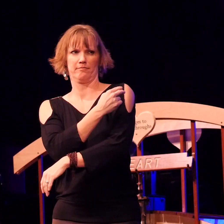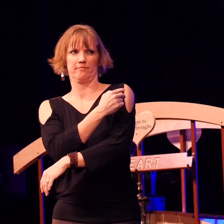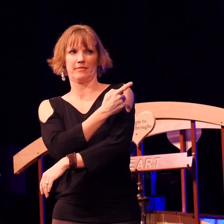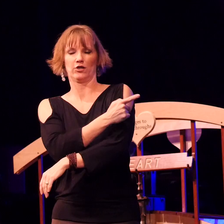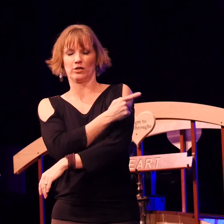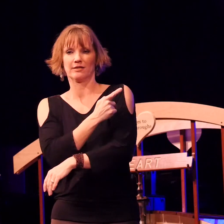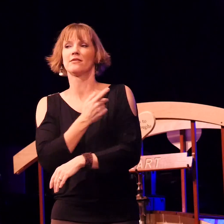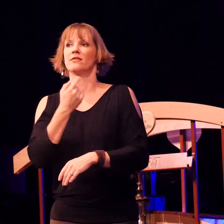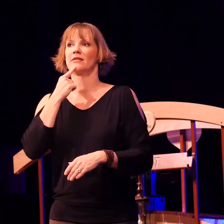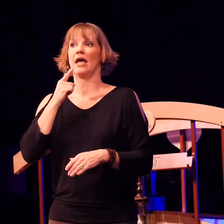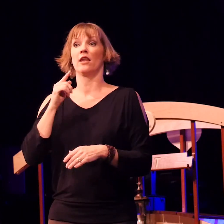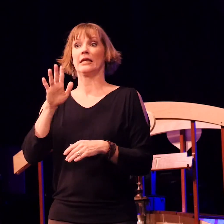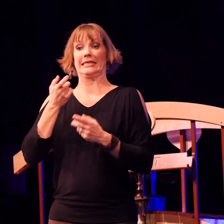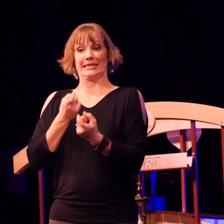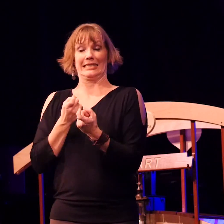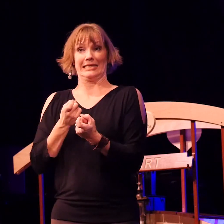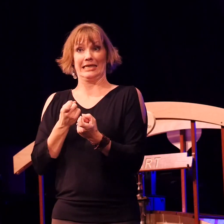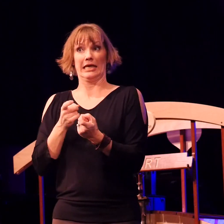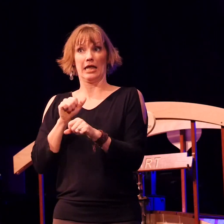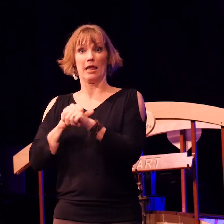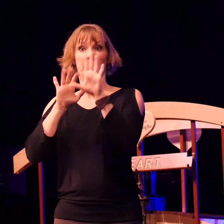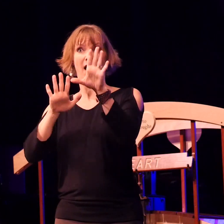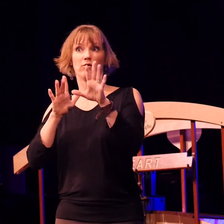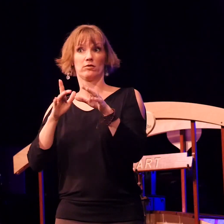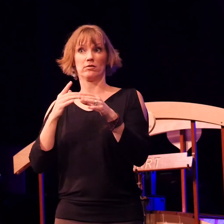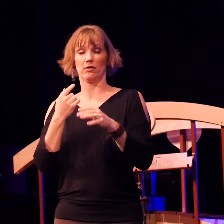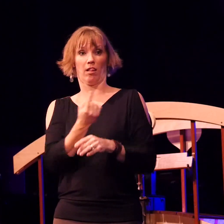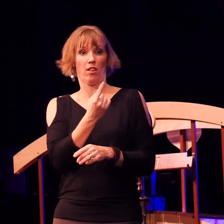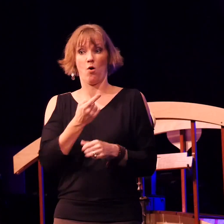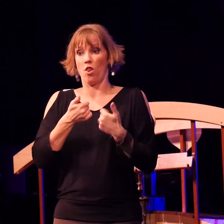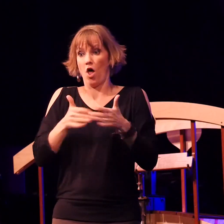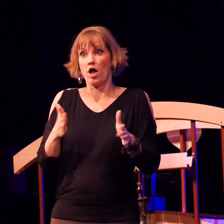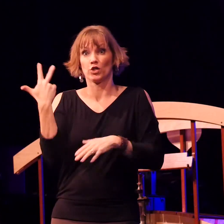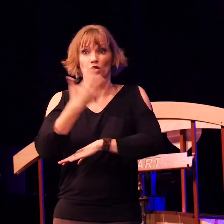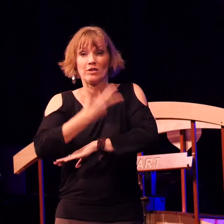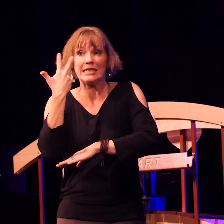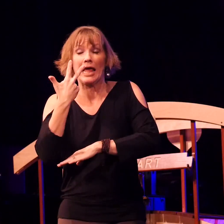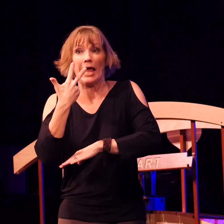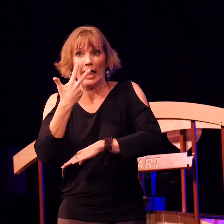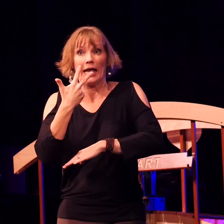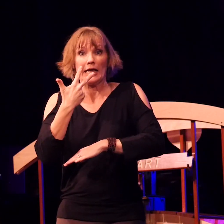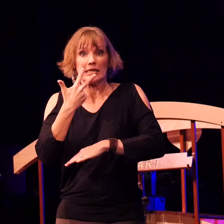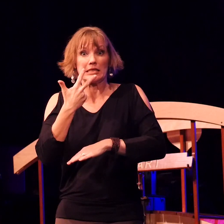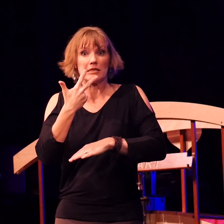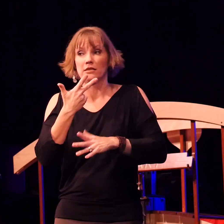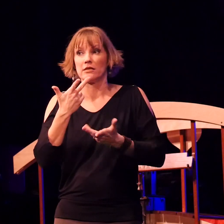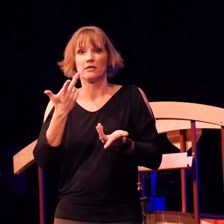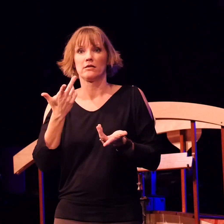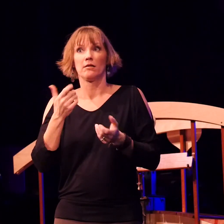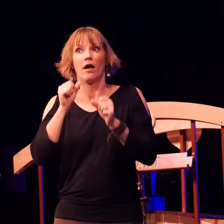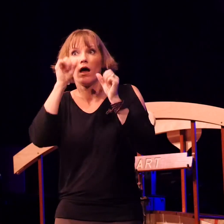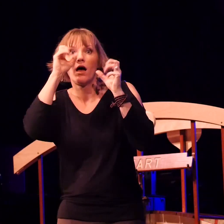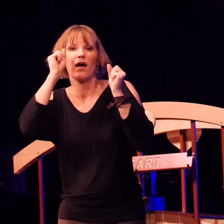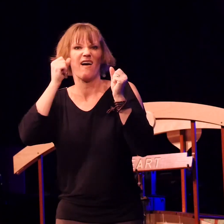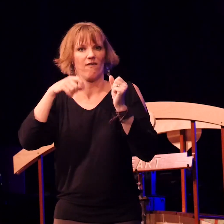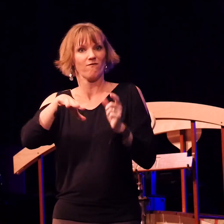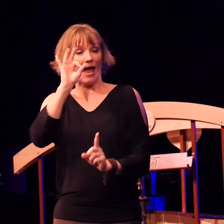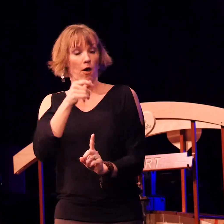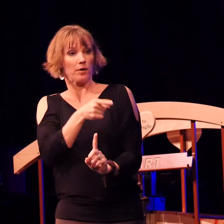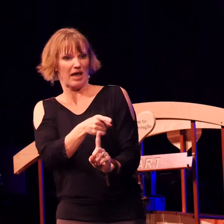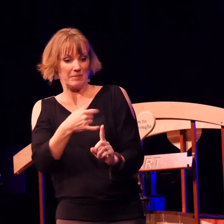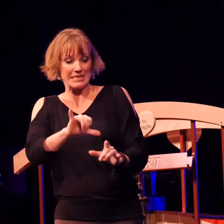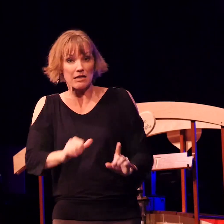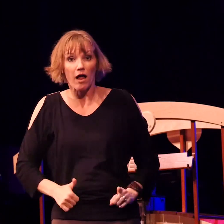his skiing party in the mountains, and he was lost for 3 days, but miraculously he was found and he was still